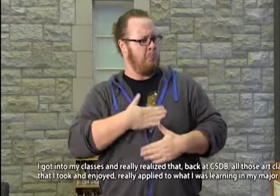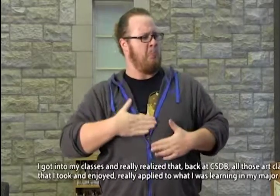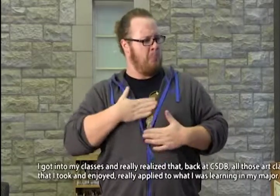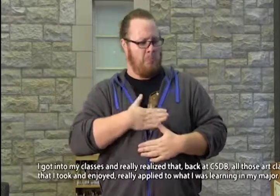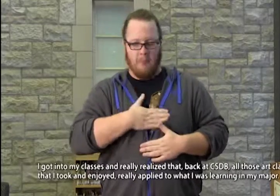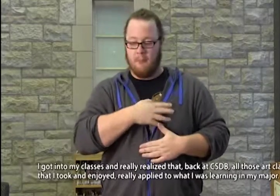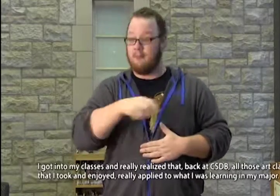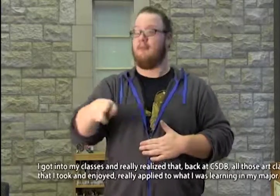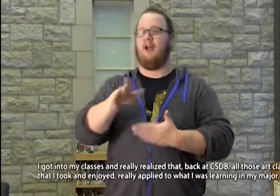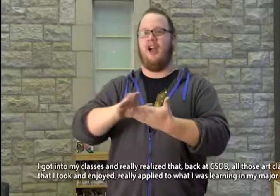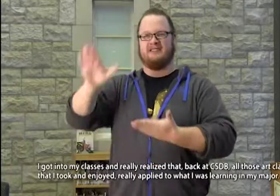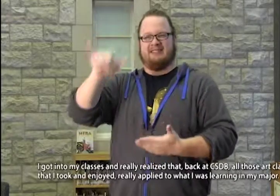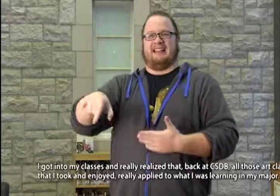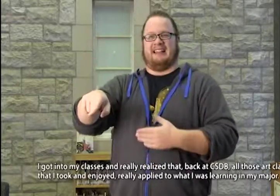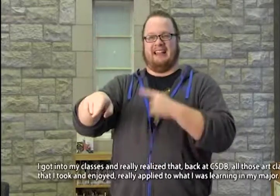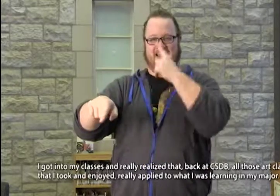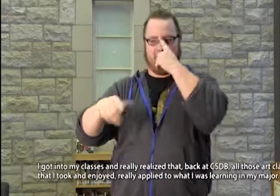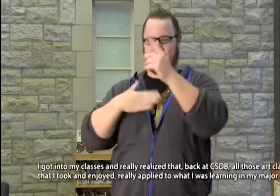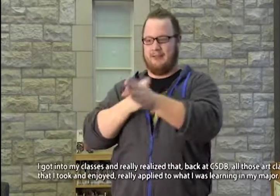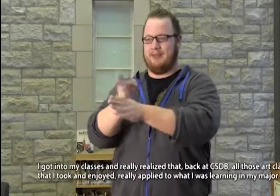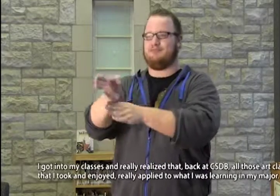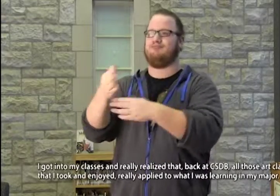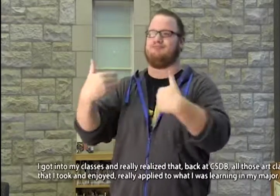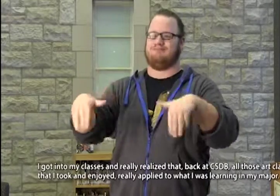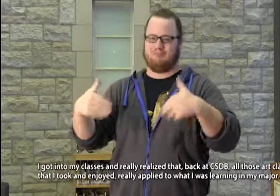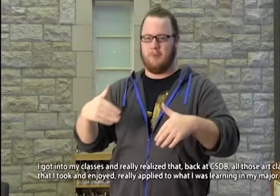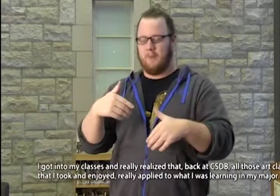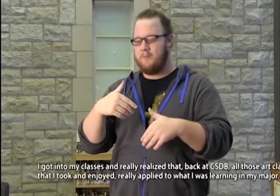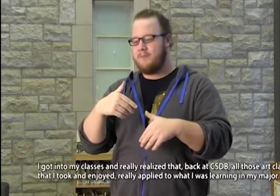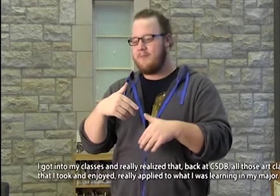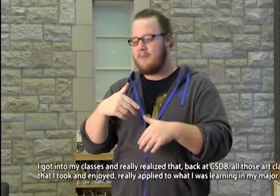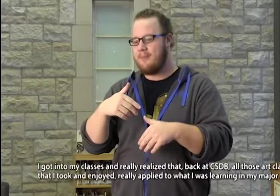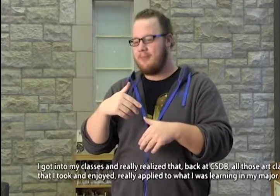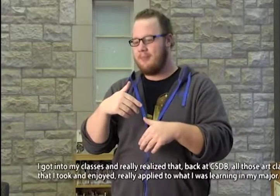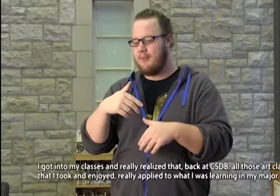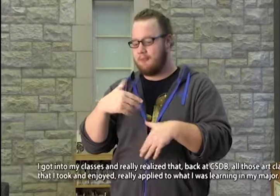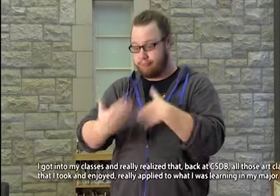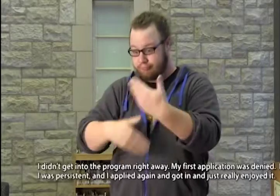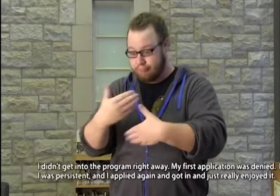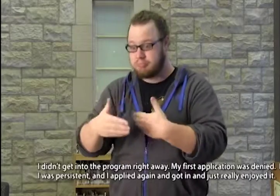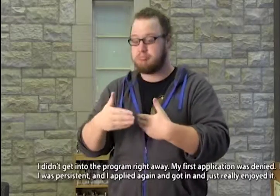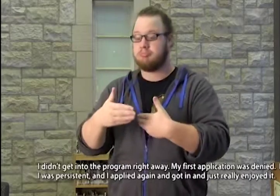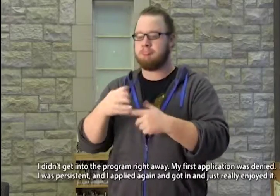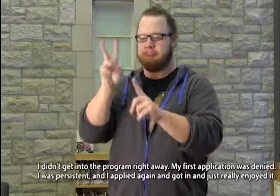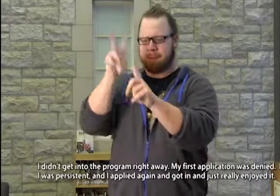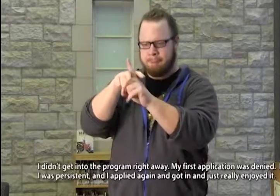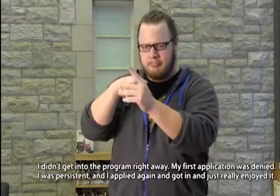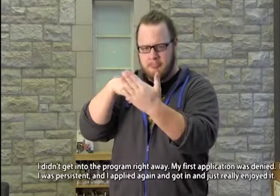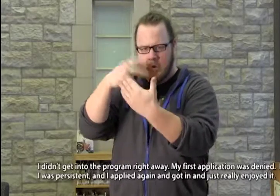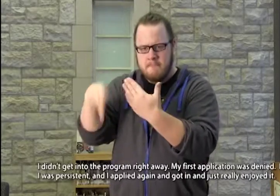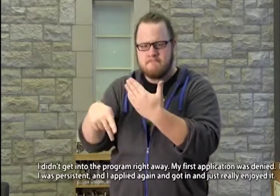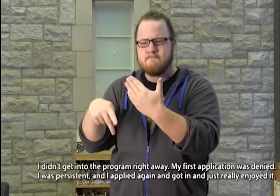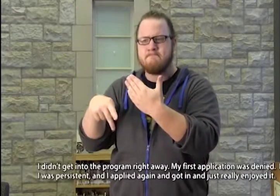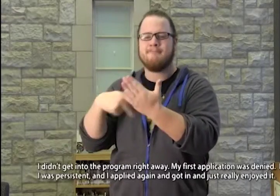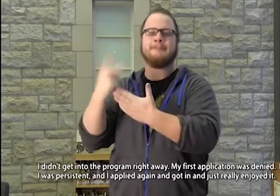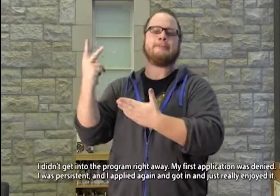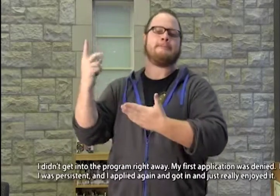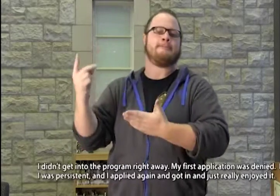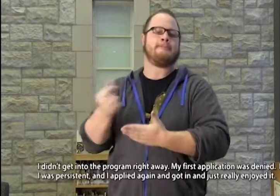took and enjoyed really applied to what I was learning in my major. And I didn't get into the program right away. My first